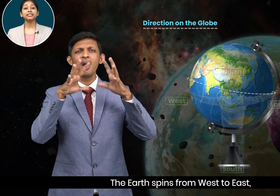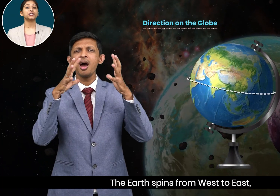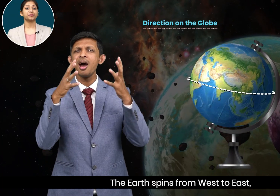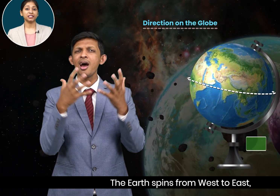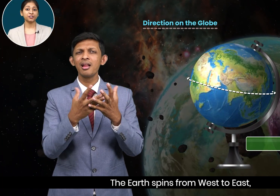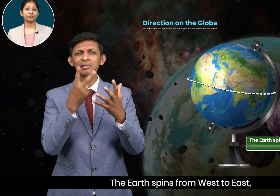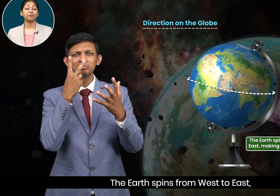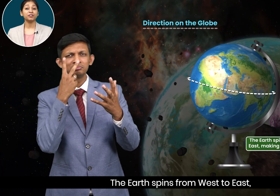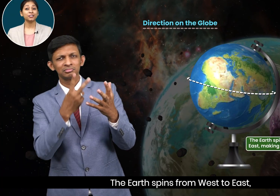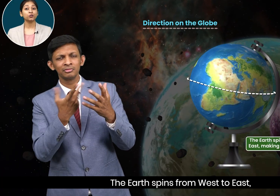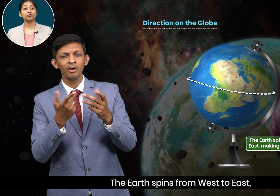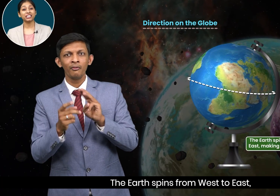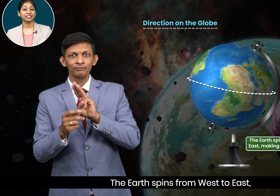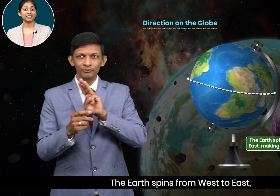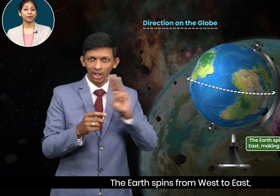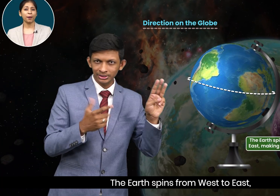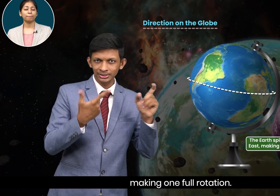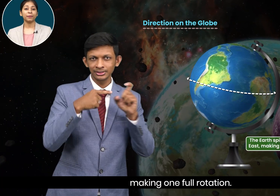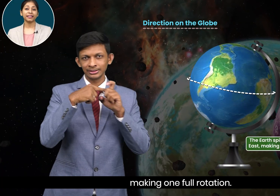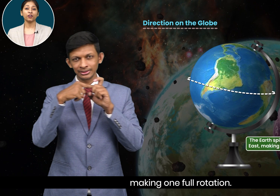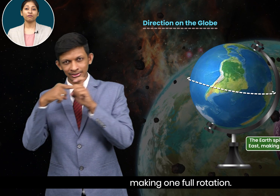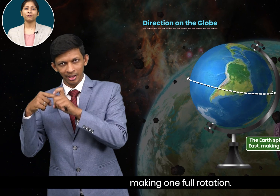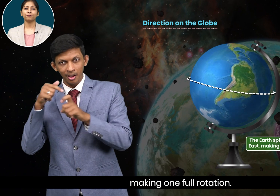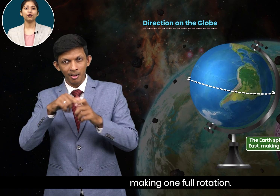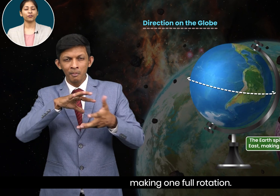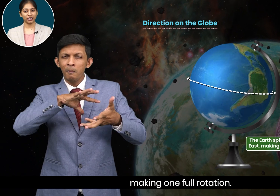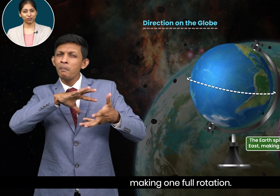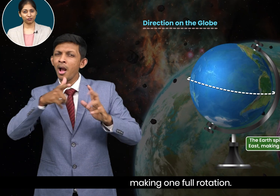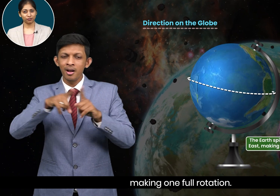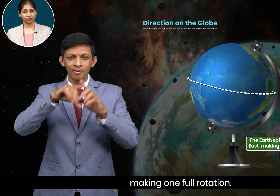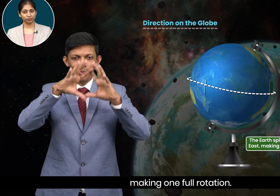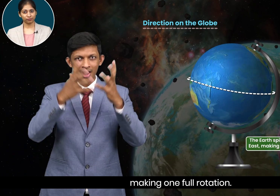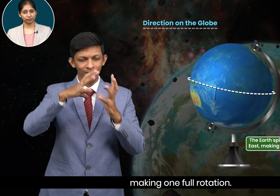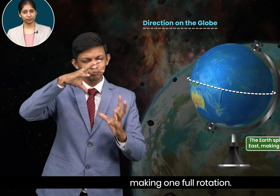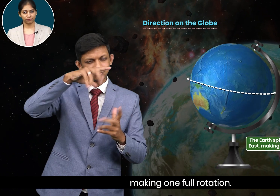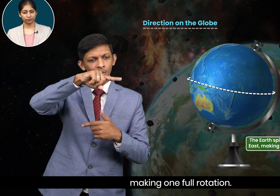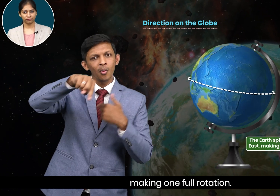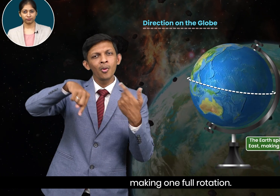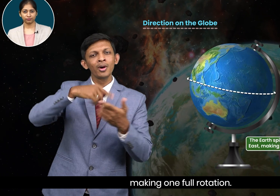The Earth spins from west to east, making one full rotation.